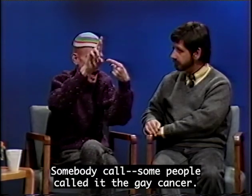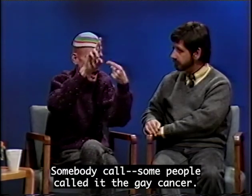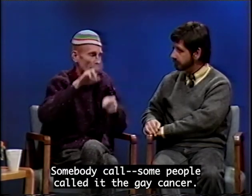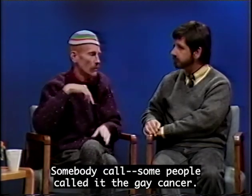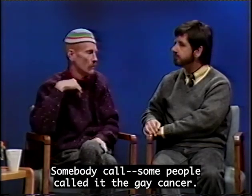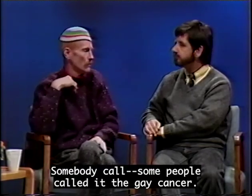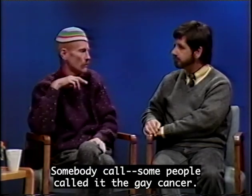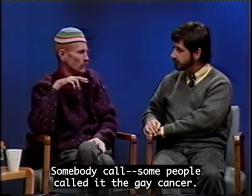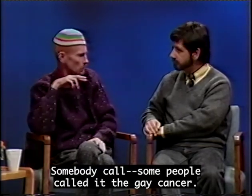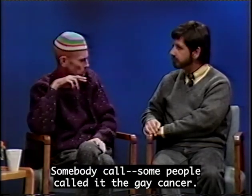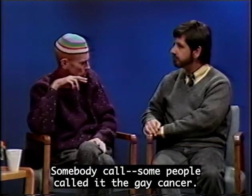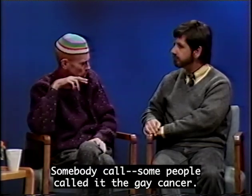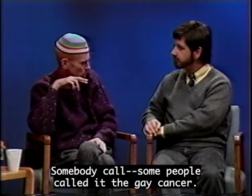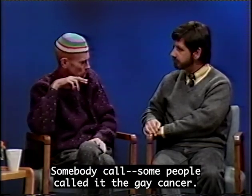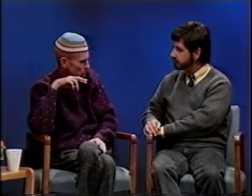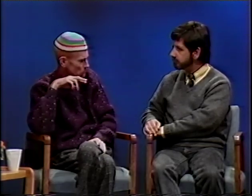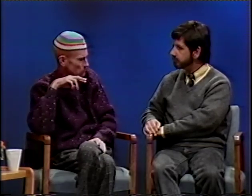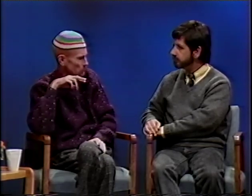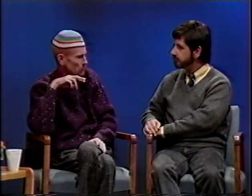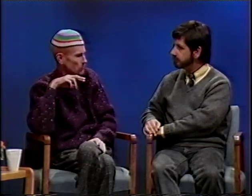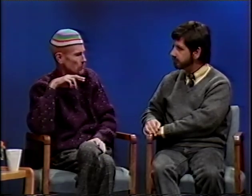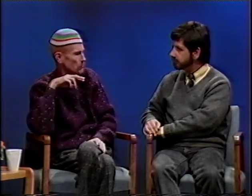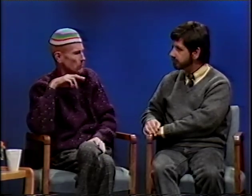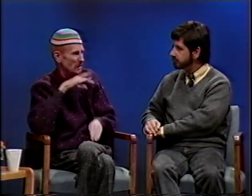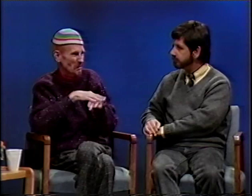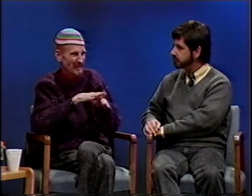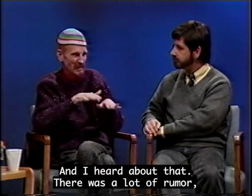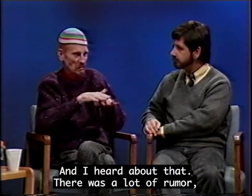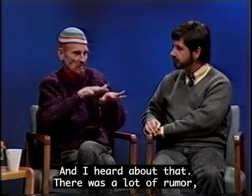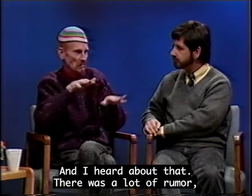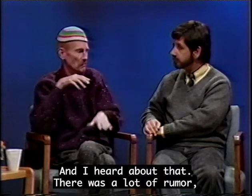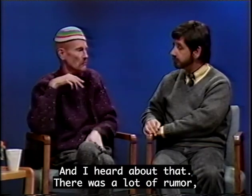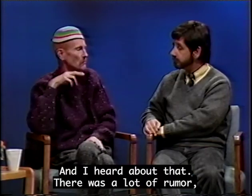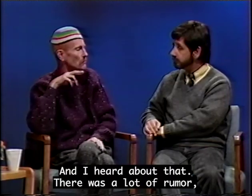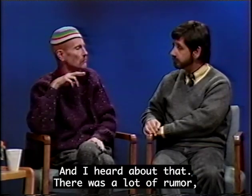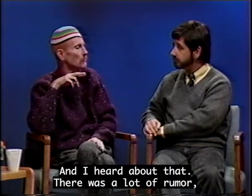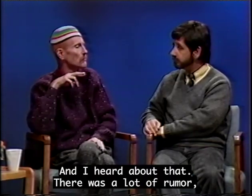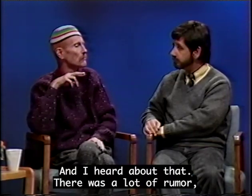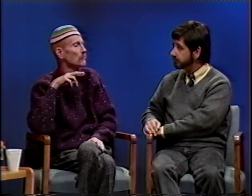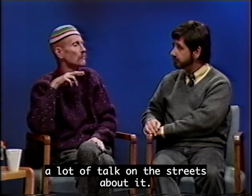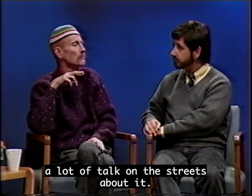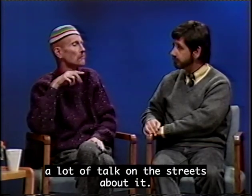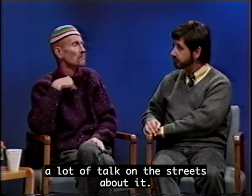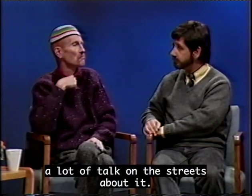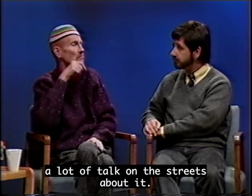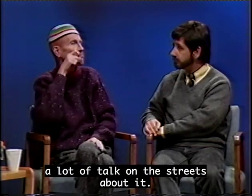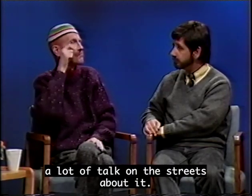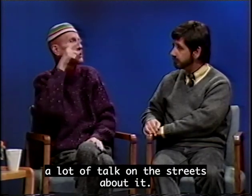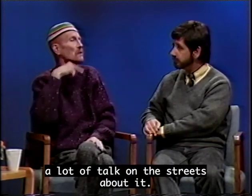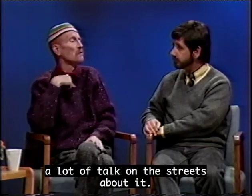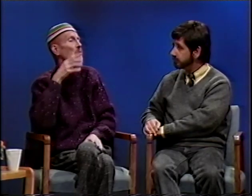Some people called it the gay cancer. And I heard about that. There was a lot of rumor, a lot of talk on the streets about it.